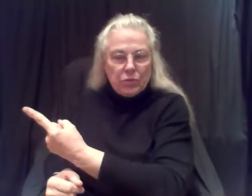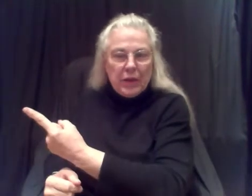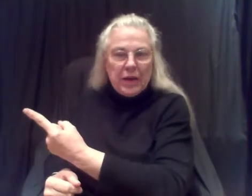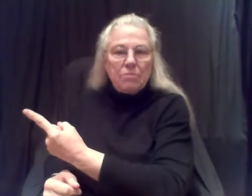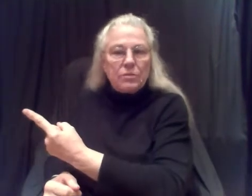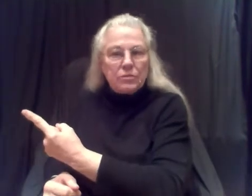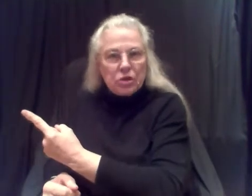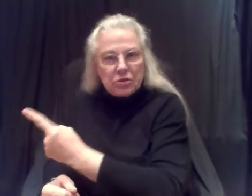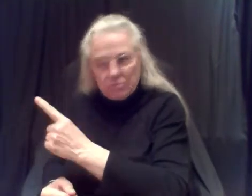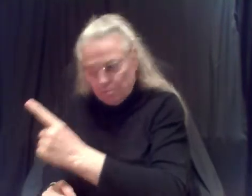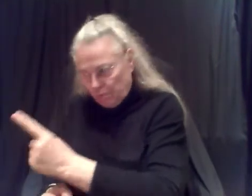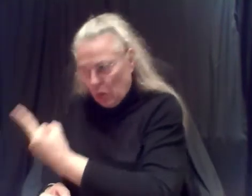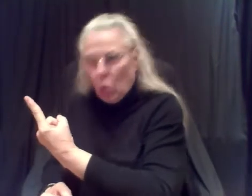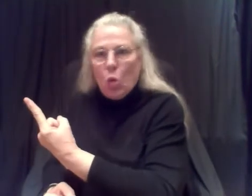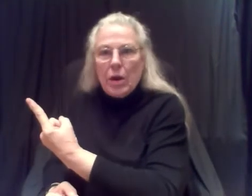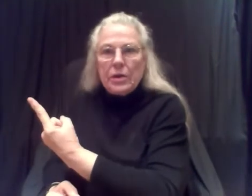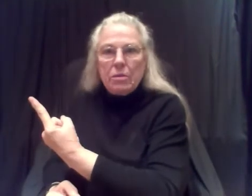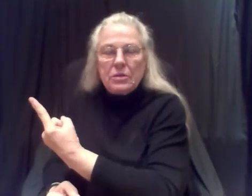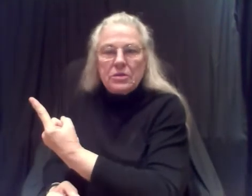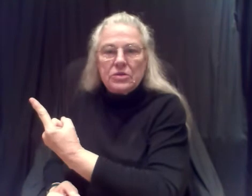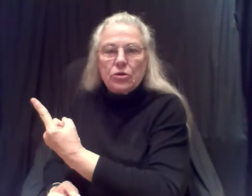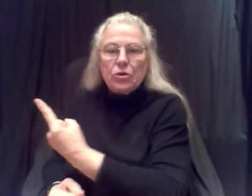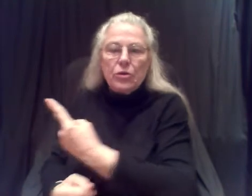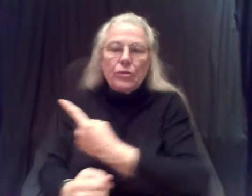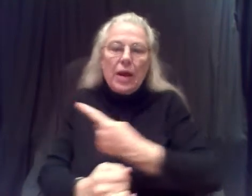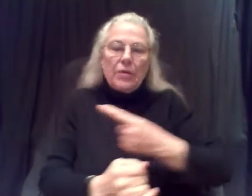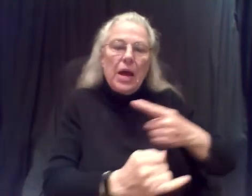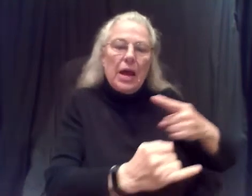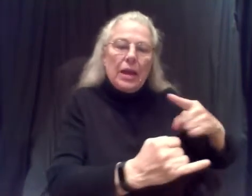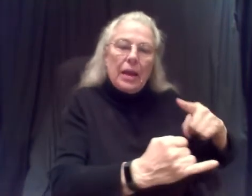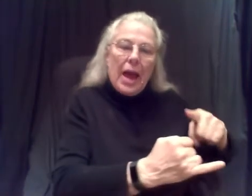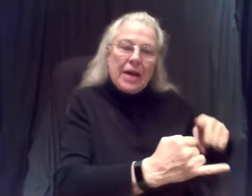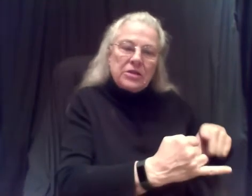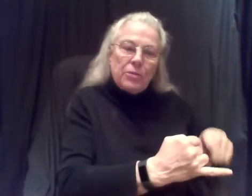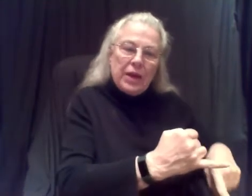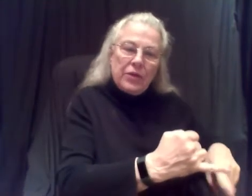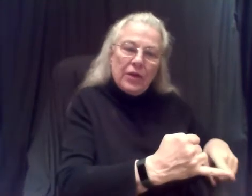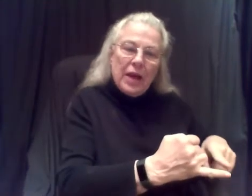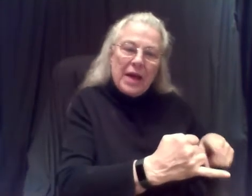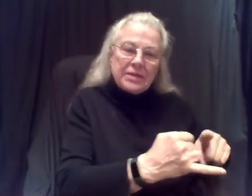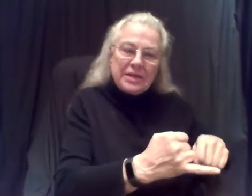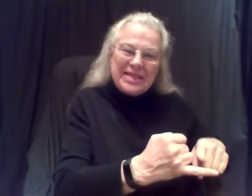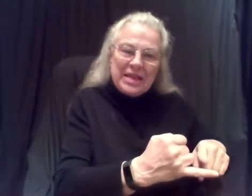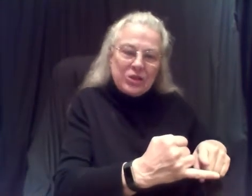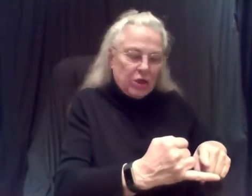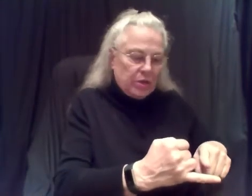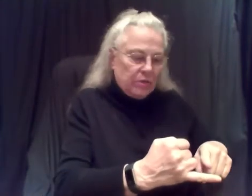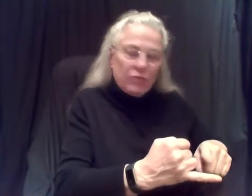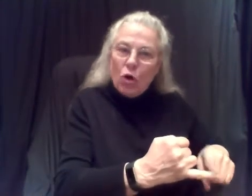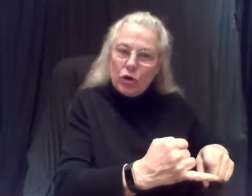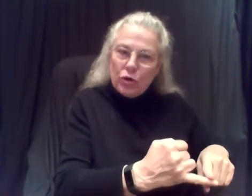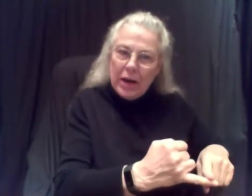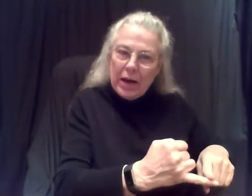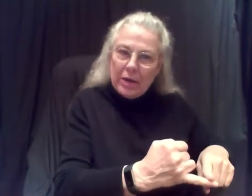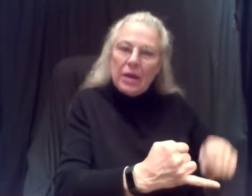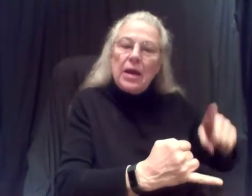being just one circled around, last being the last digit on your hand, and